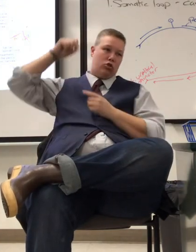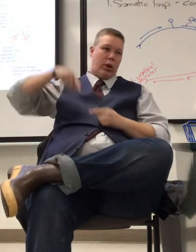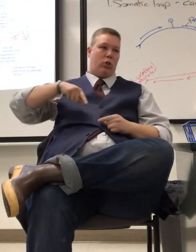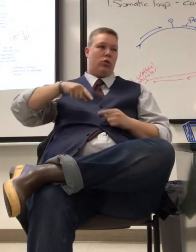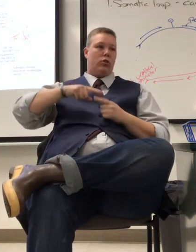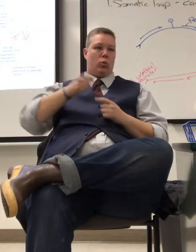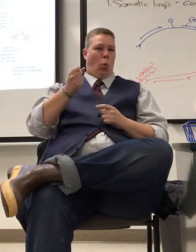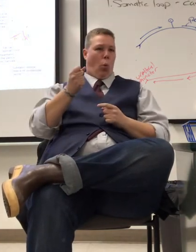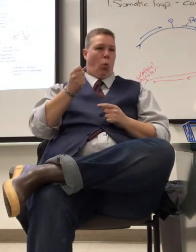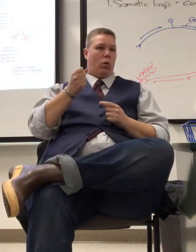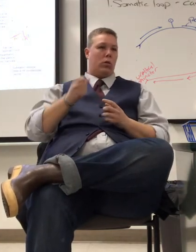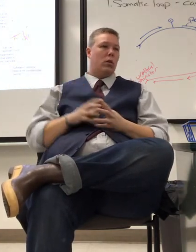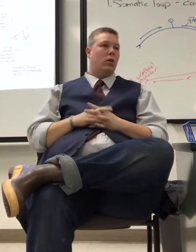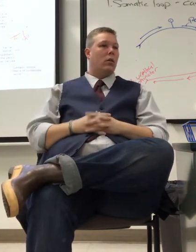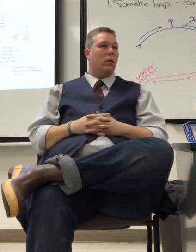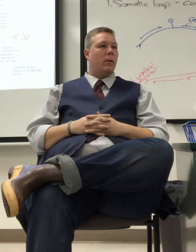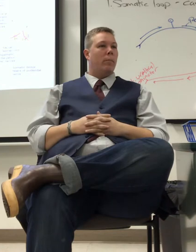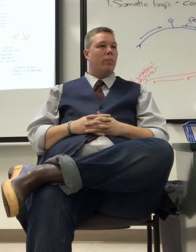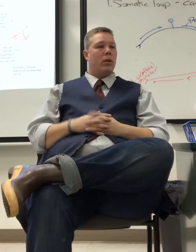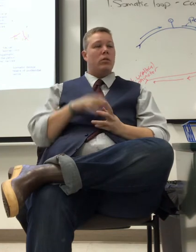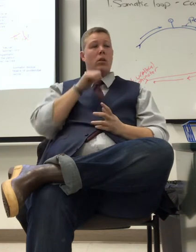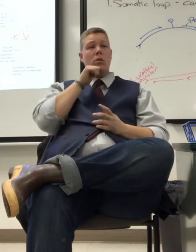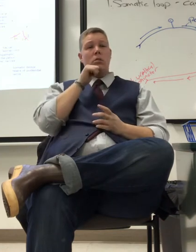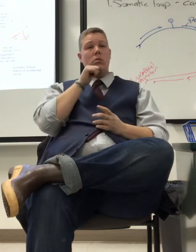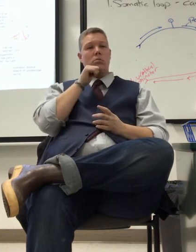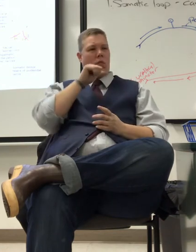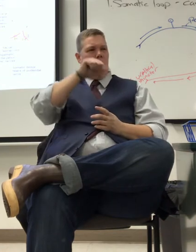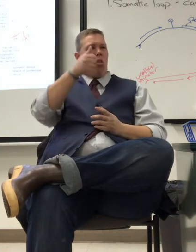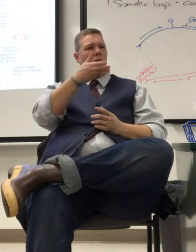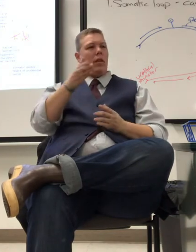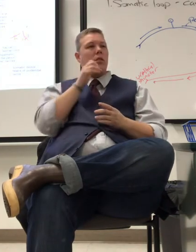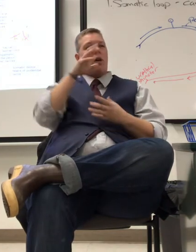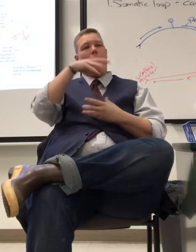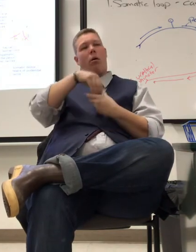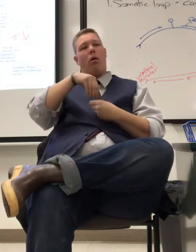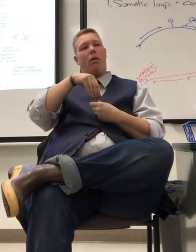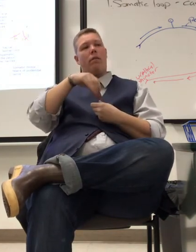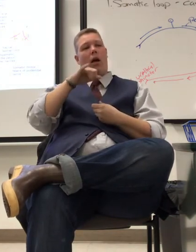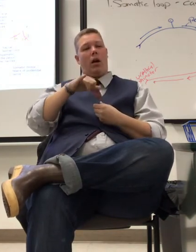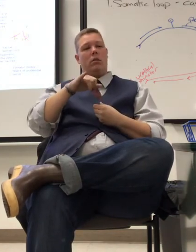Well, the other thing that's not a part of the somatic loop are the hypogastric nerves.